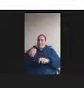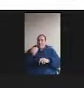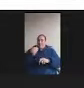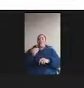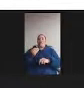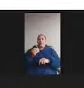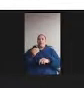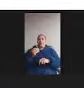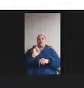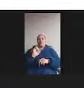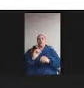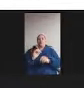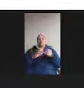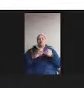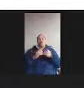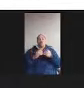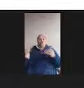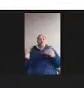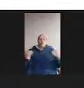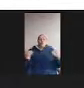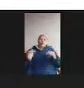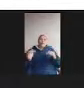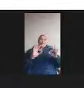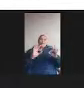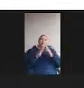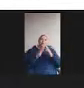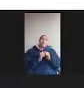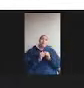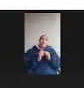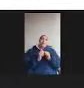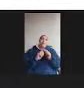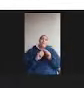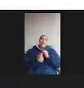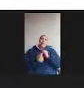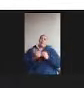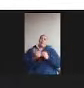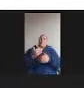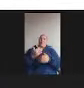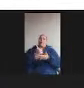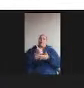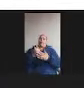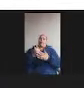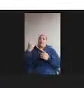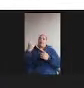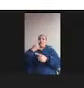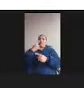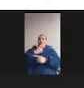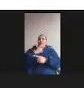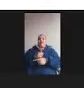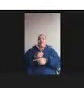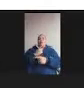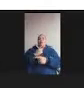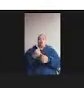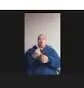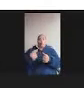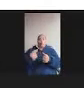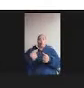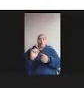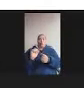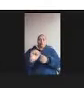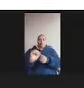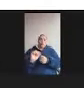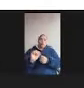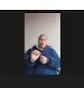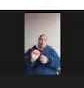try to arrange these workshops that they take place on a sitting day. So then they do the